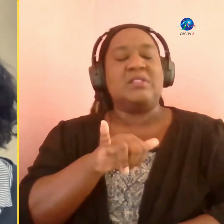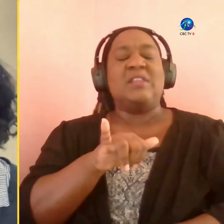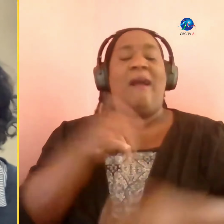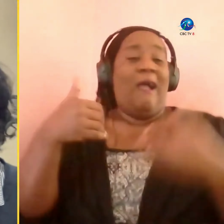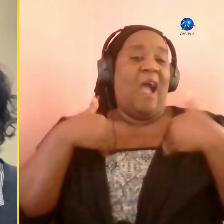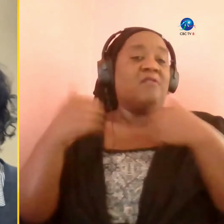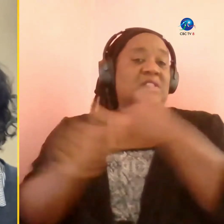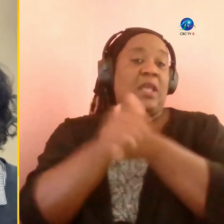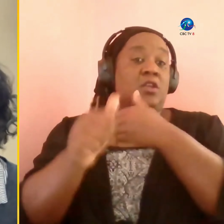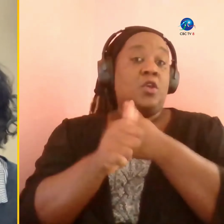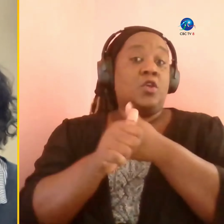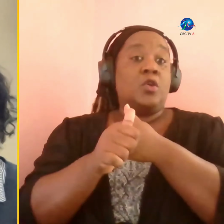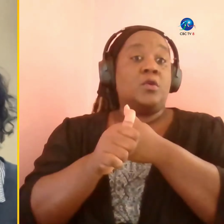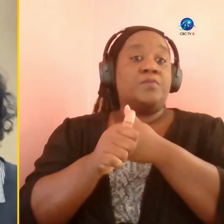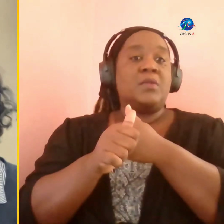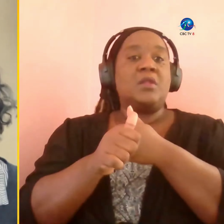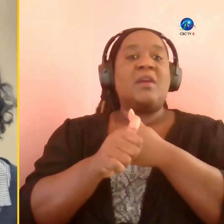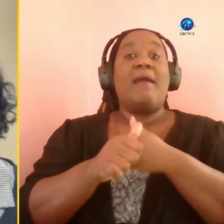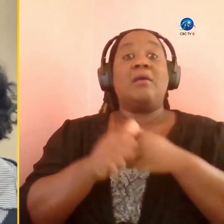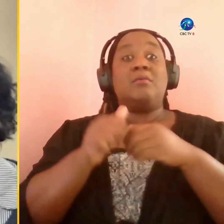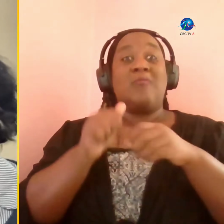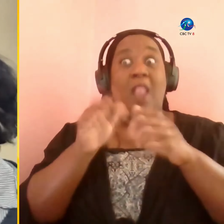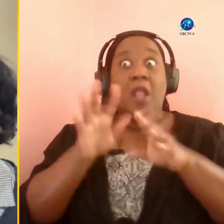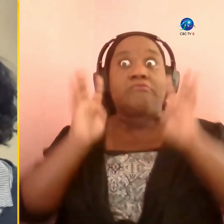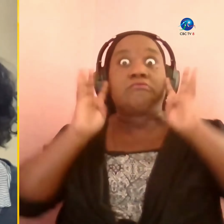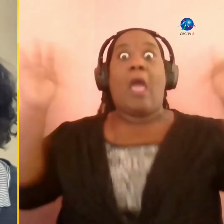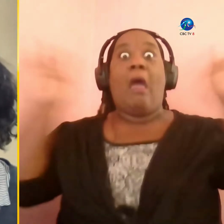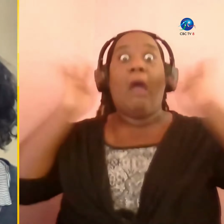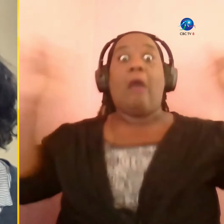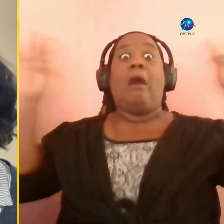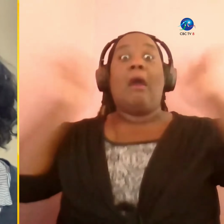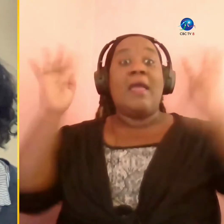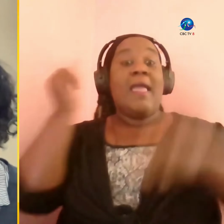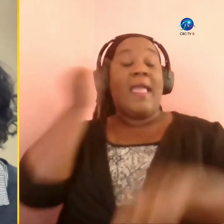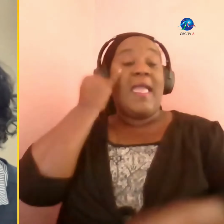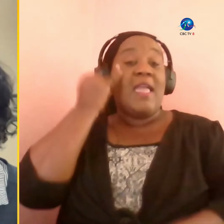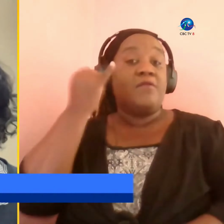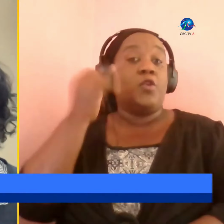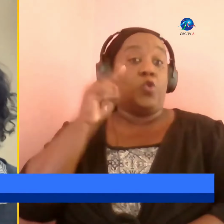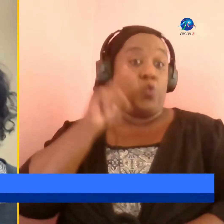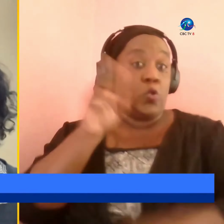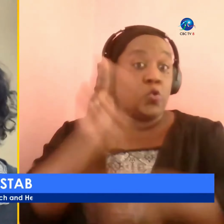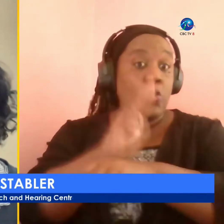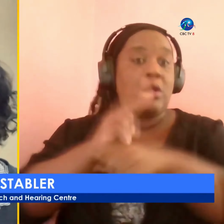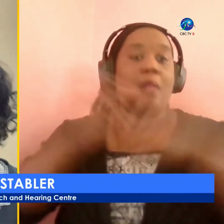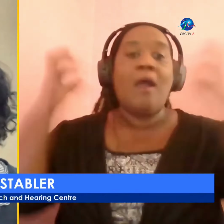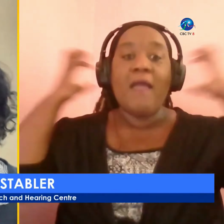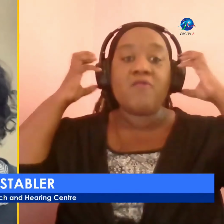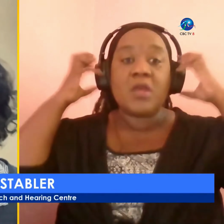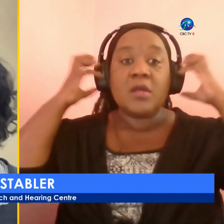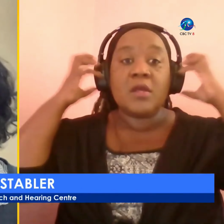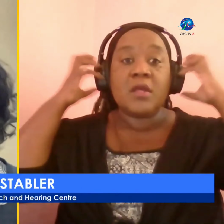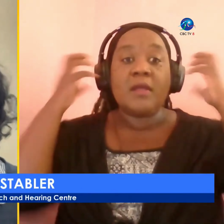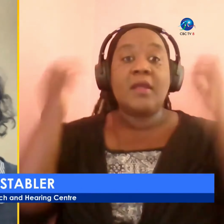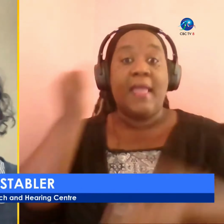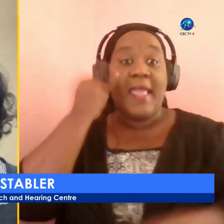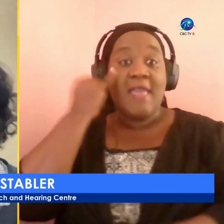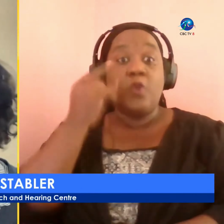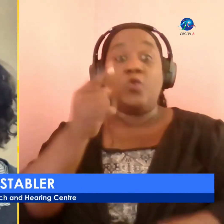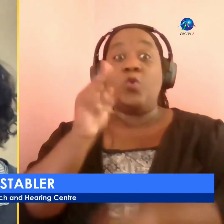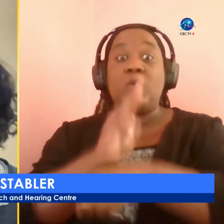excess noise. Usually I tell people if you're wearing a headphone, if you're wearing it in excess